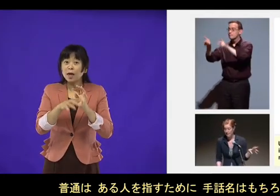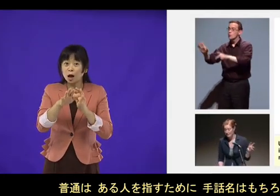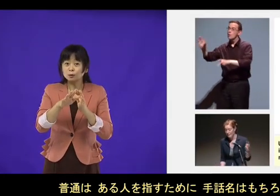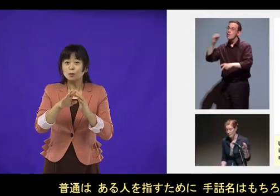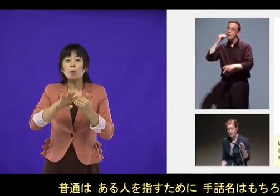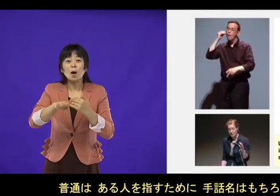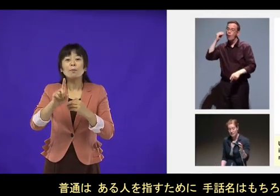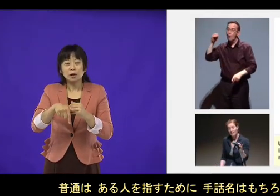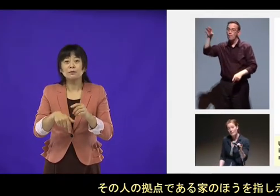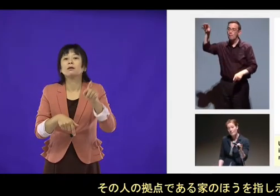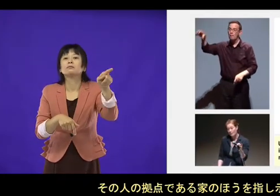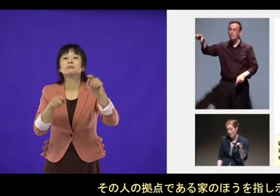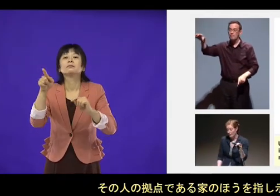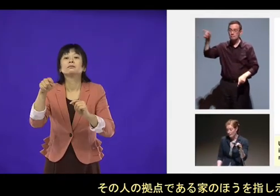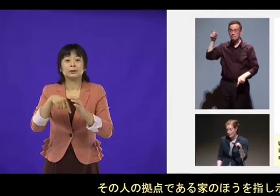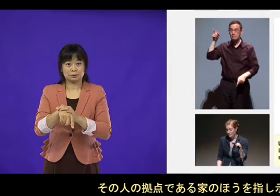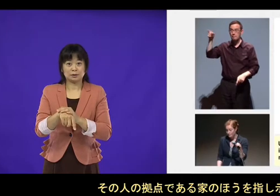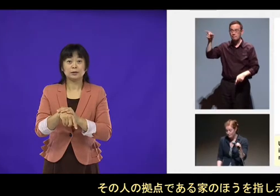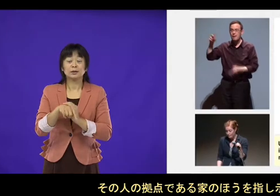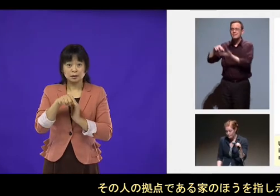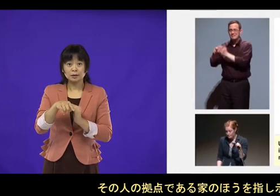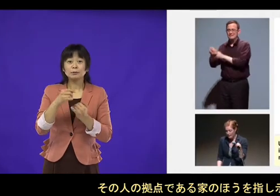to indicate that person,